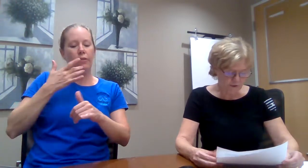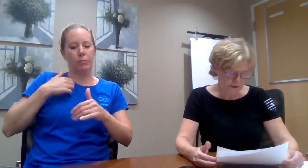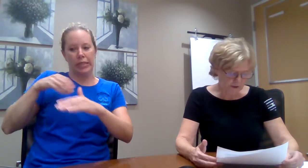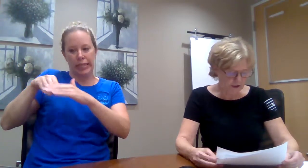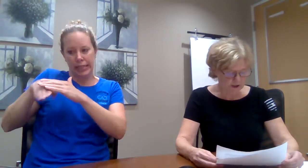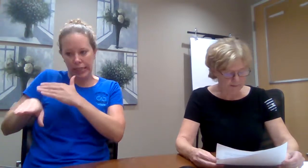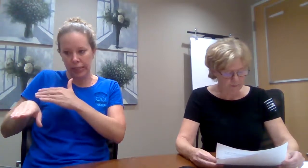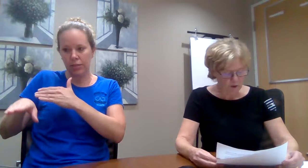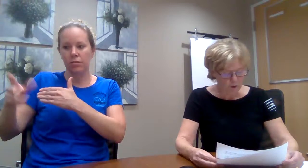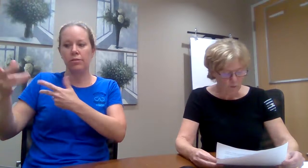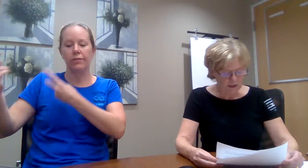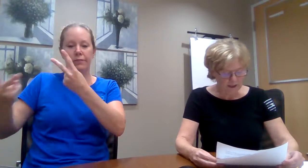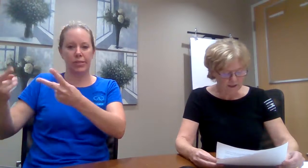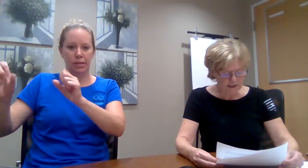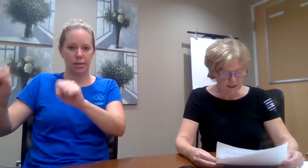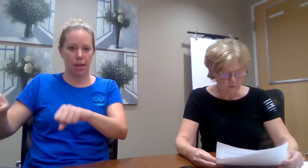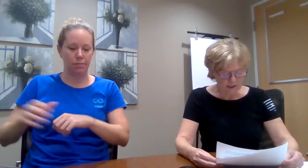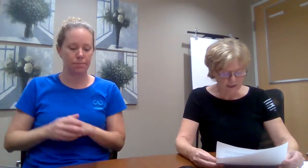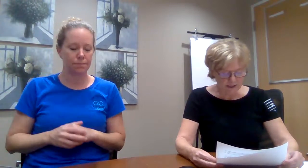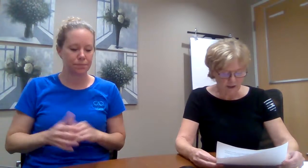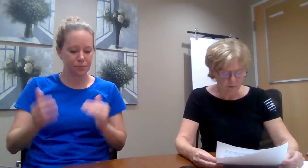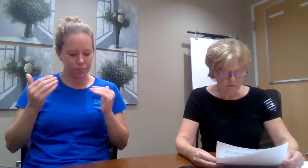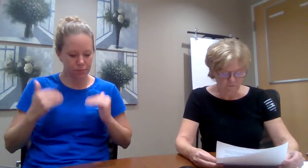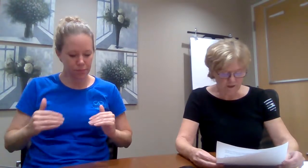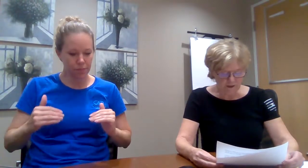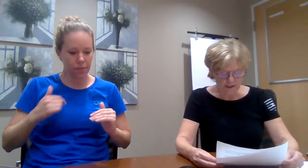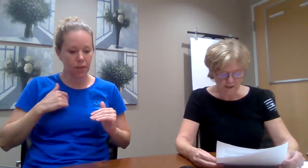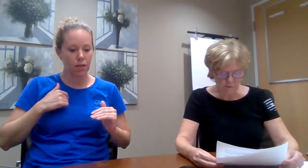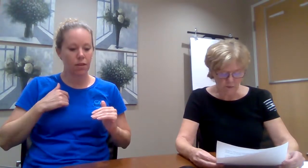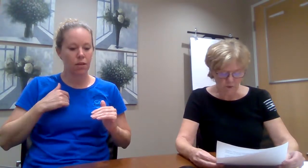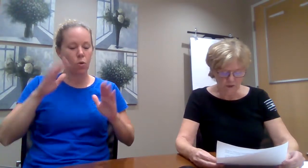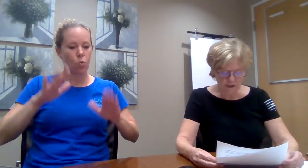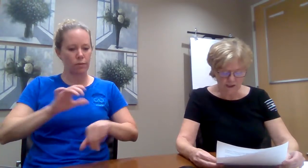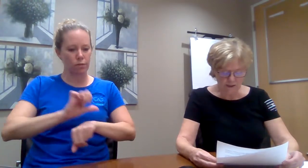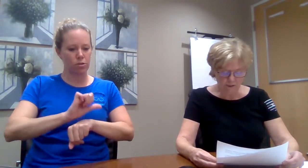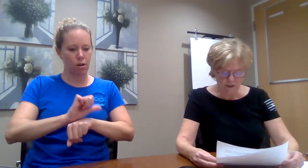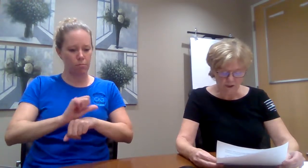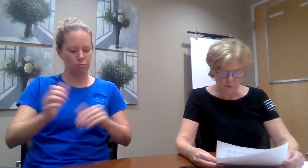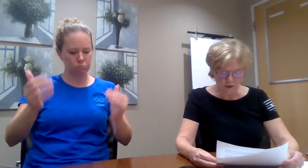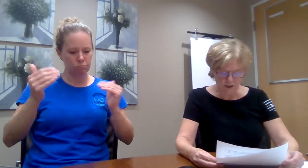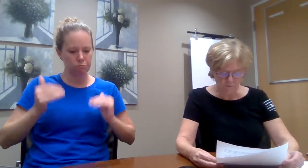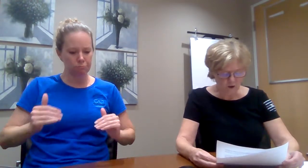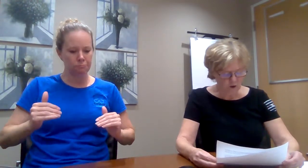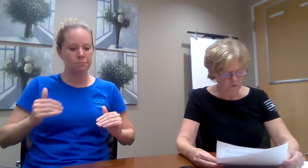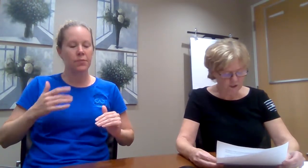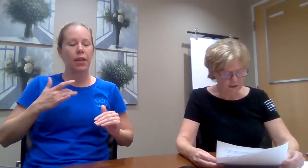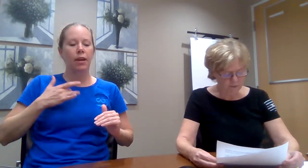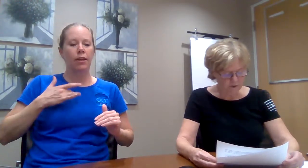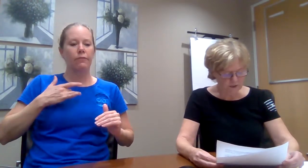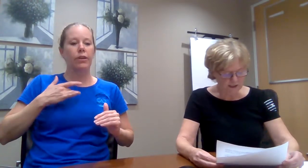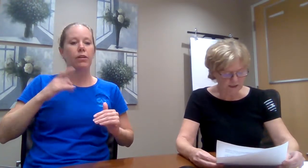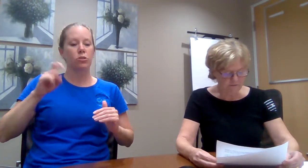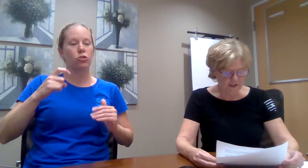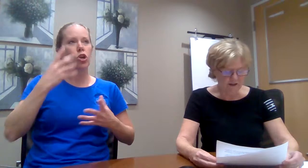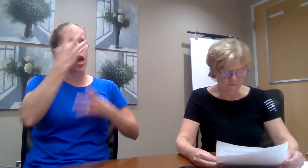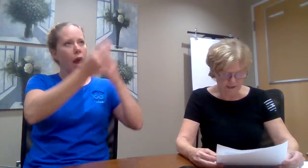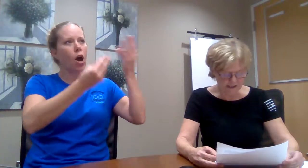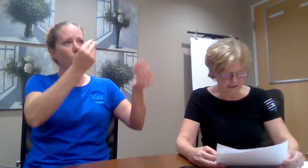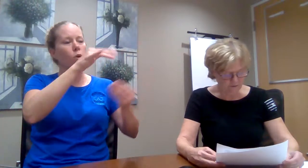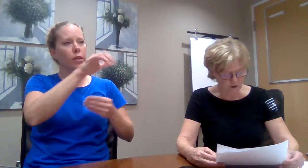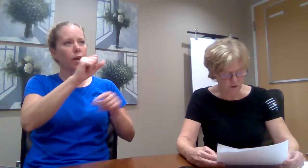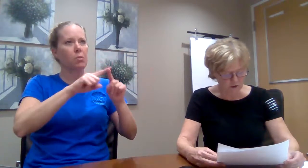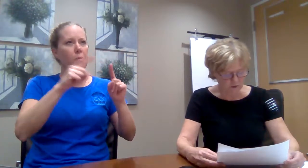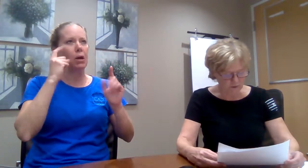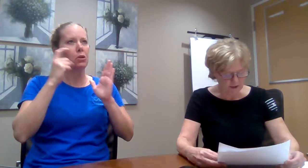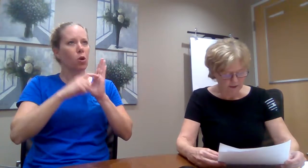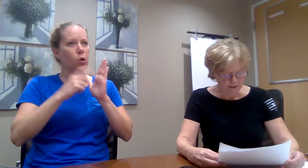people are doing a great job. Would like to take resident out, but feel that it is important to keep aware of the COVID numbers and if it is